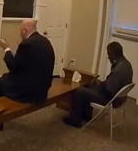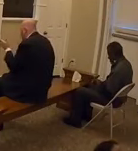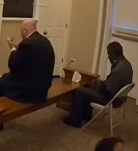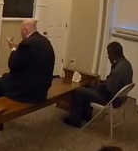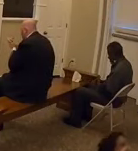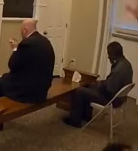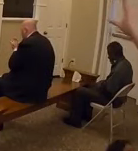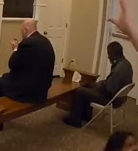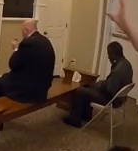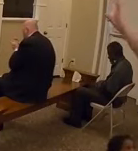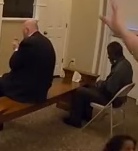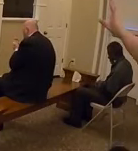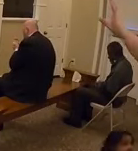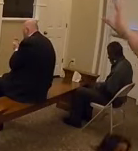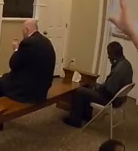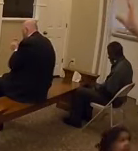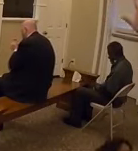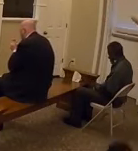Lord